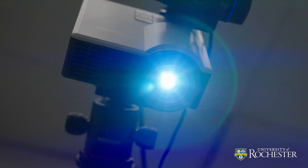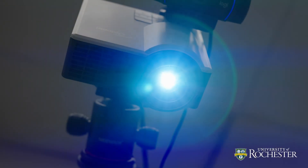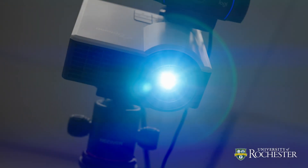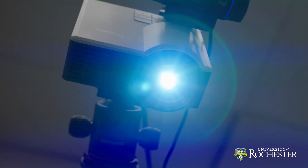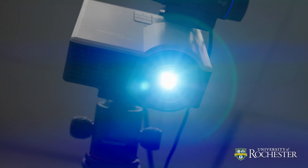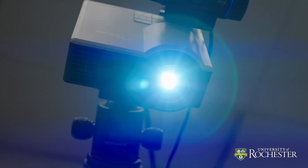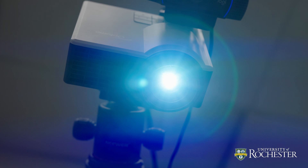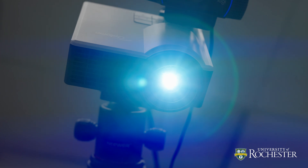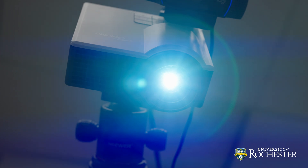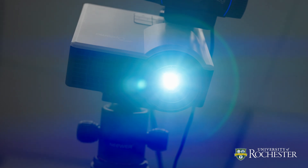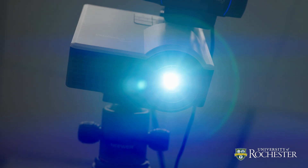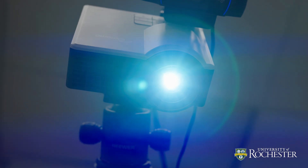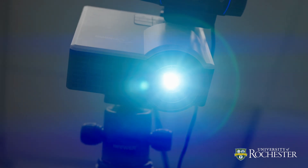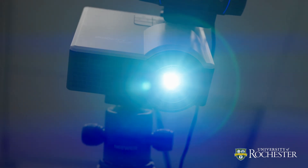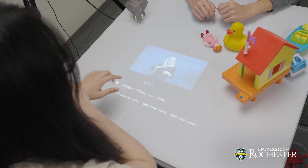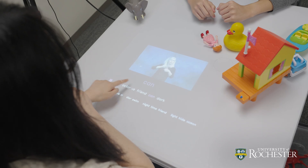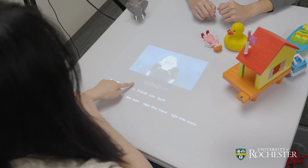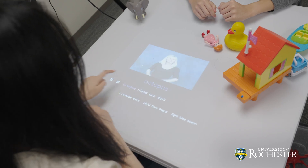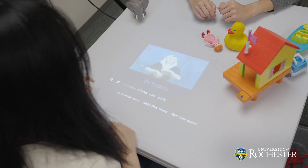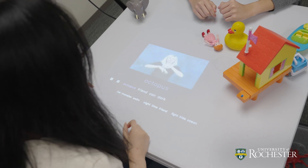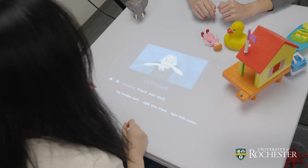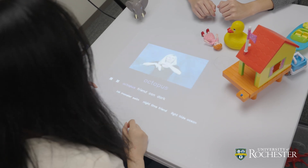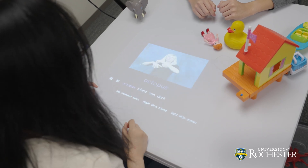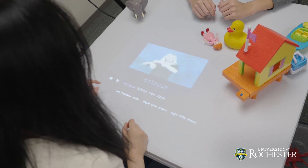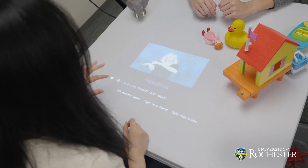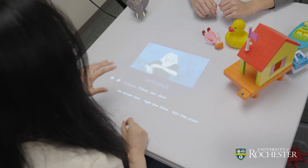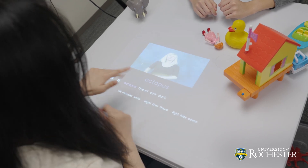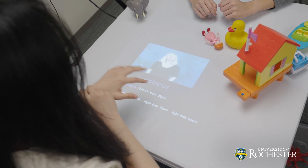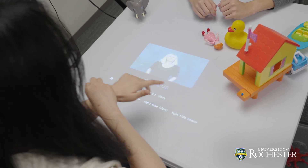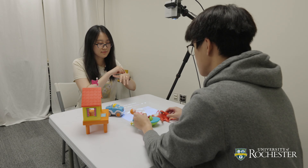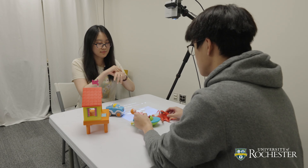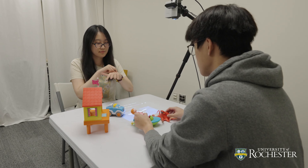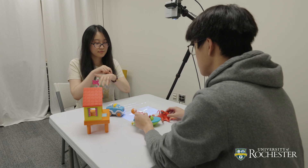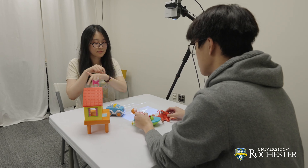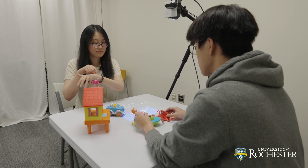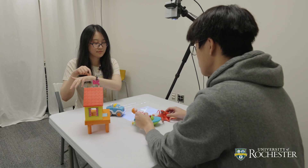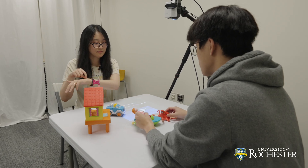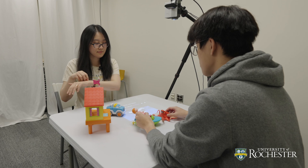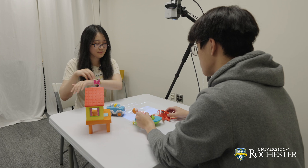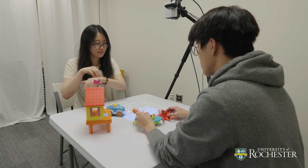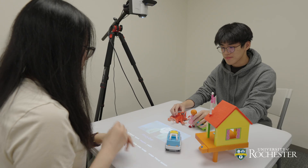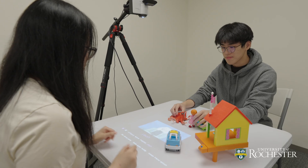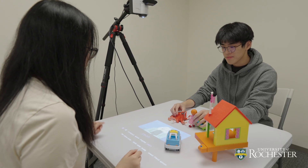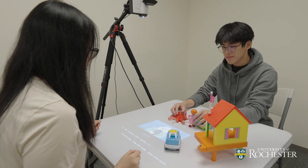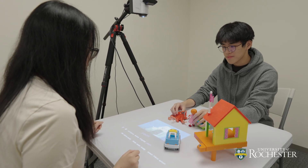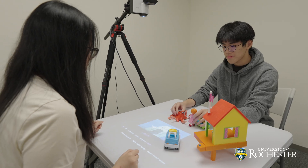finish a sentence. You just see the information right here, right in front of you. So that could largely reduce